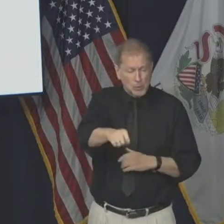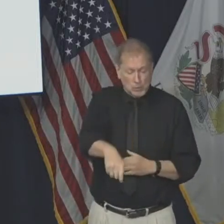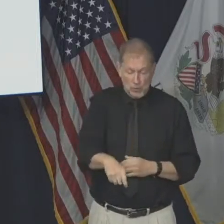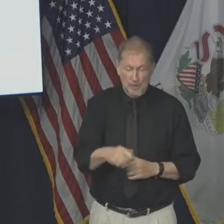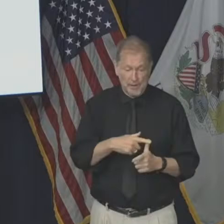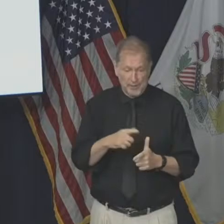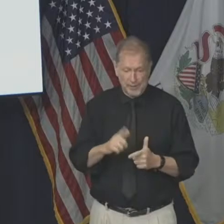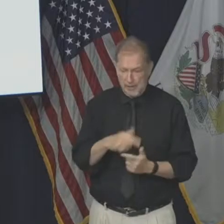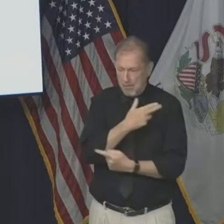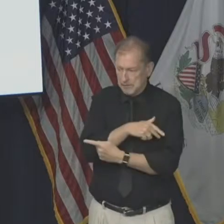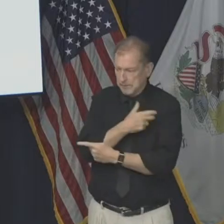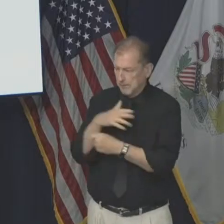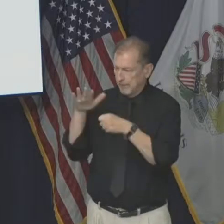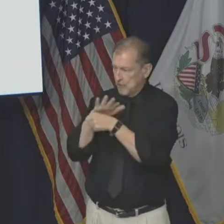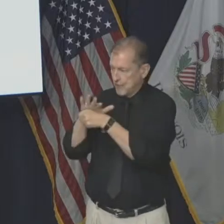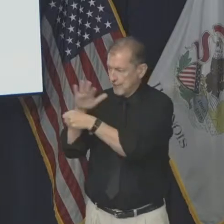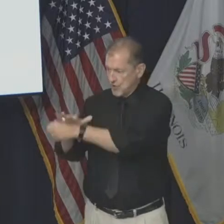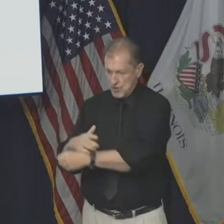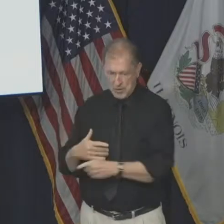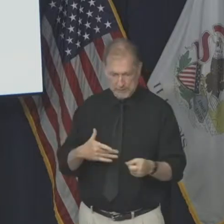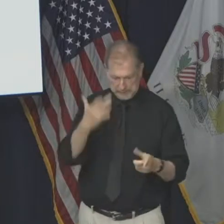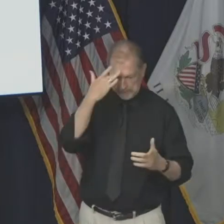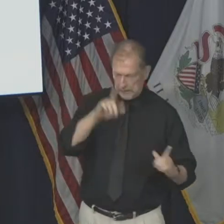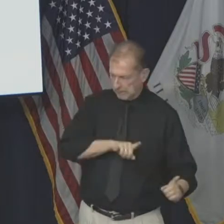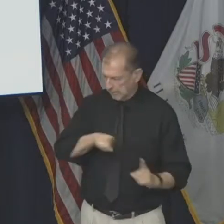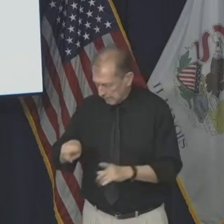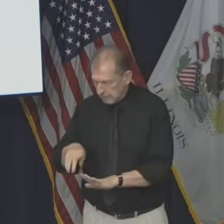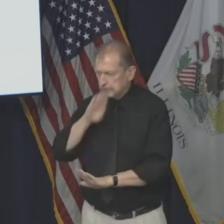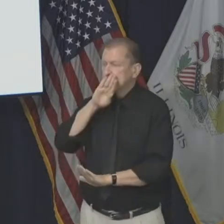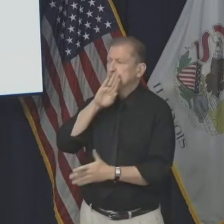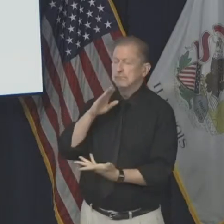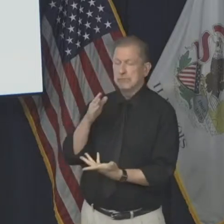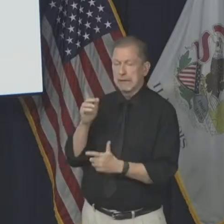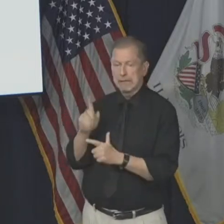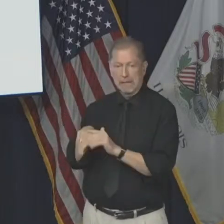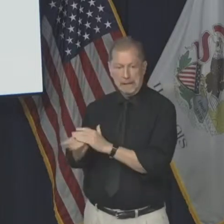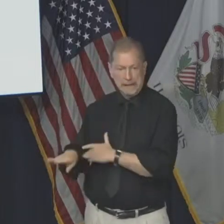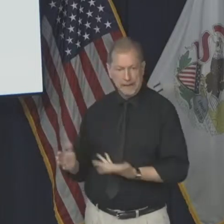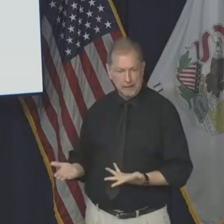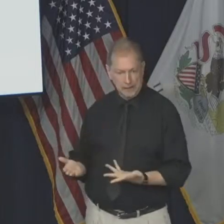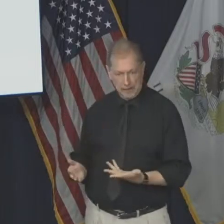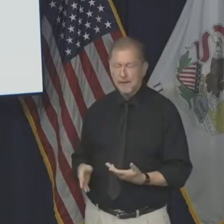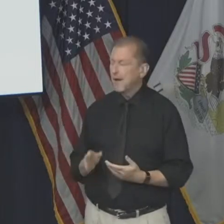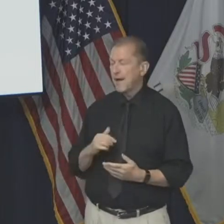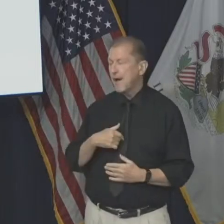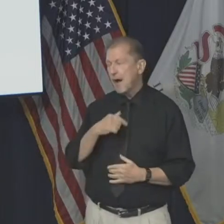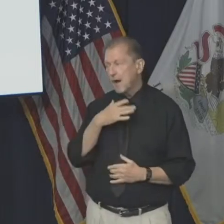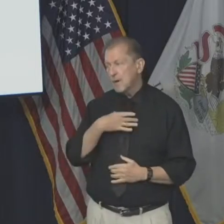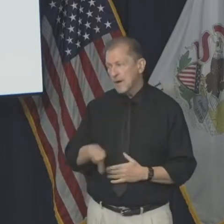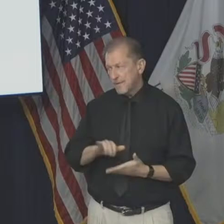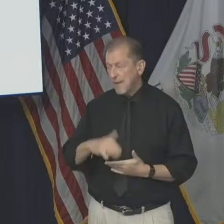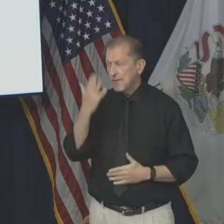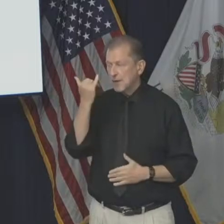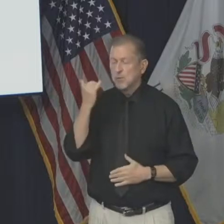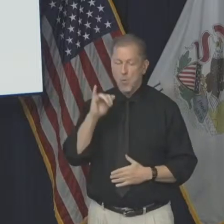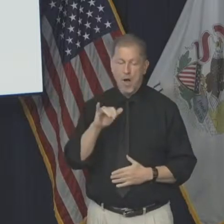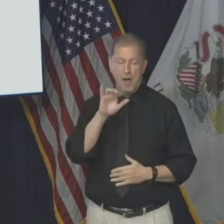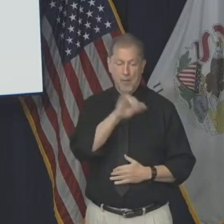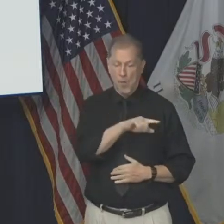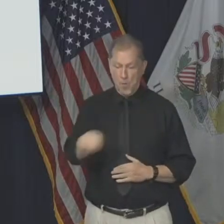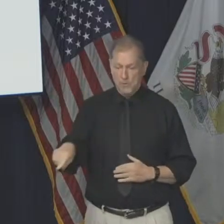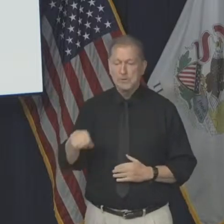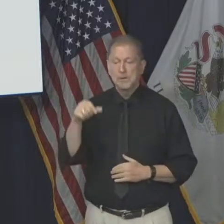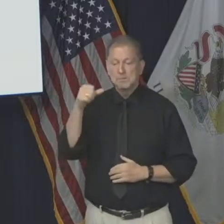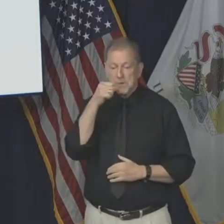having to turn people away. And that's just not something that I find acceptable, and that is why local officials, that is